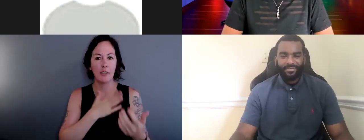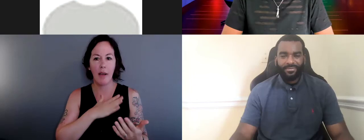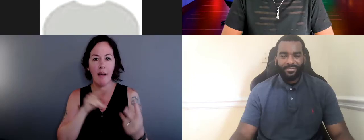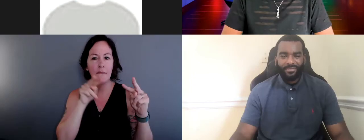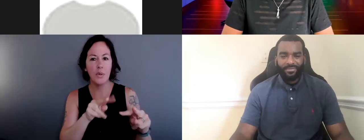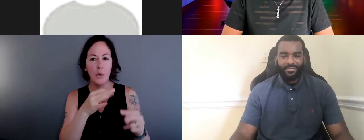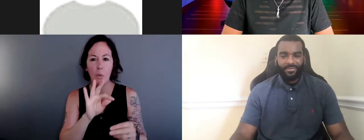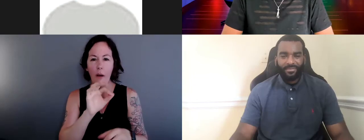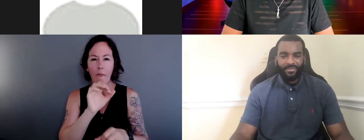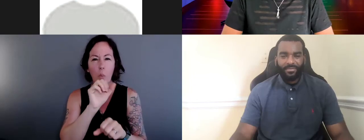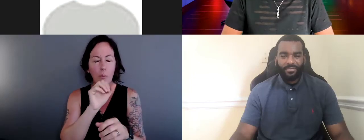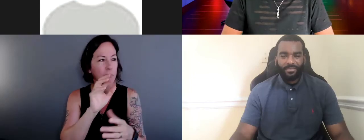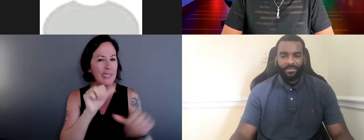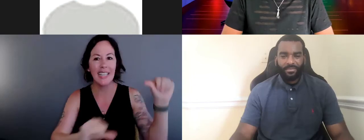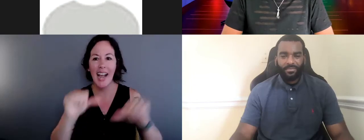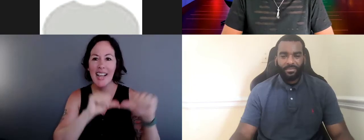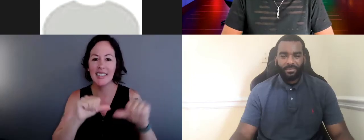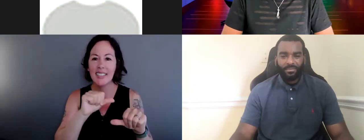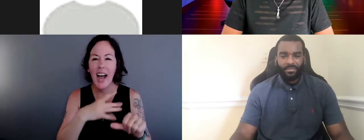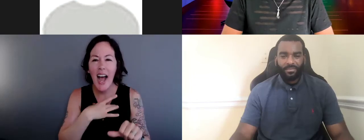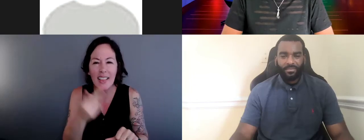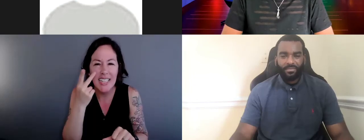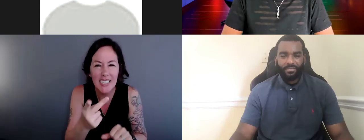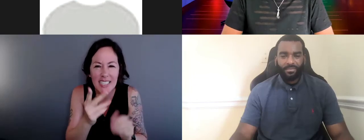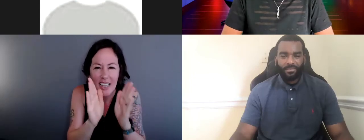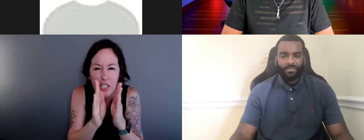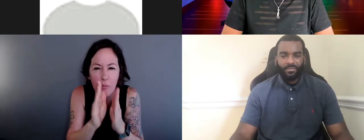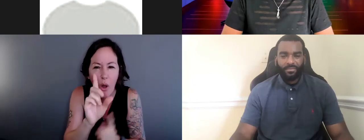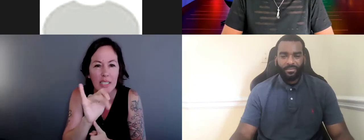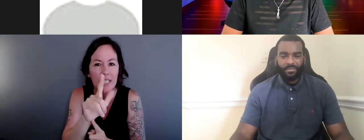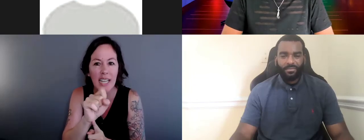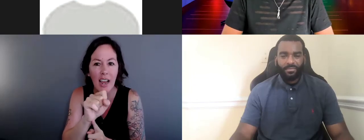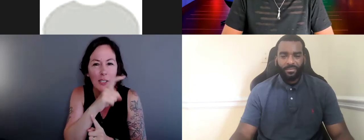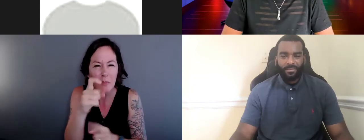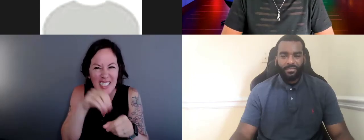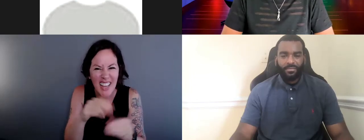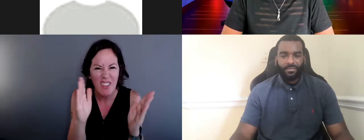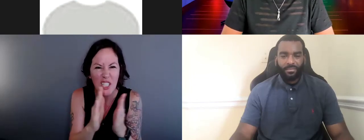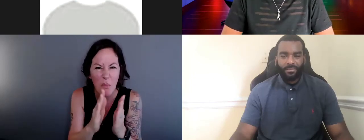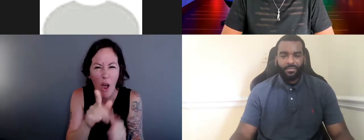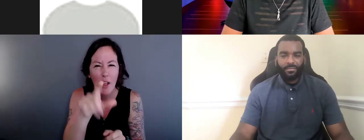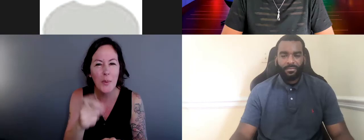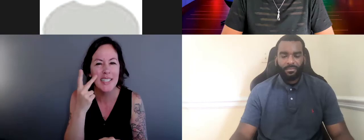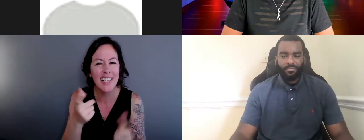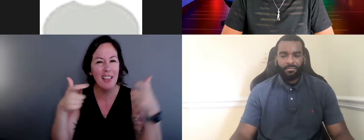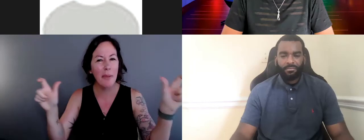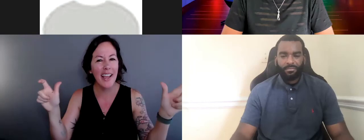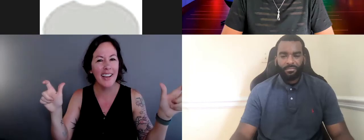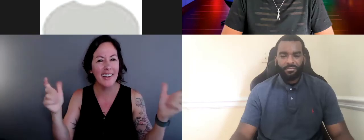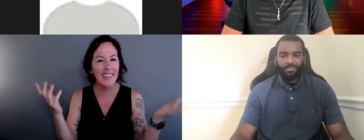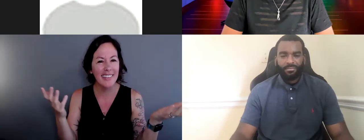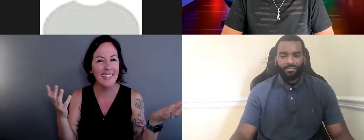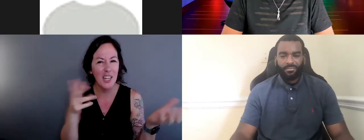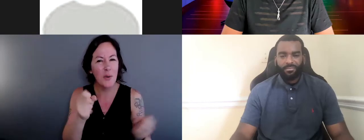enjoy. And they really fit with my view of science. I like to see this very small